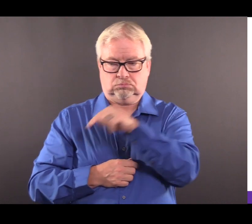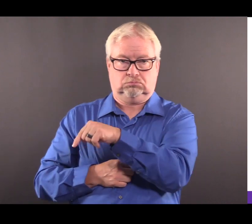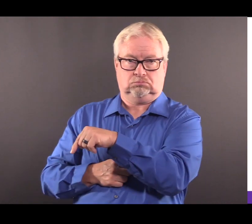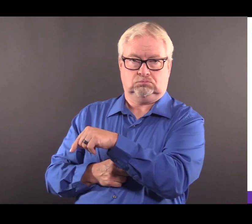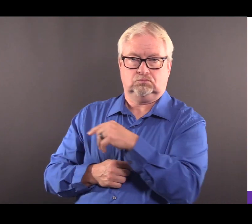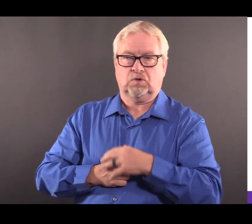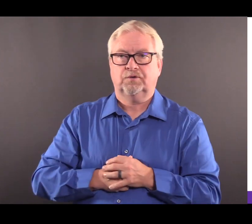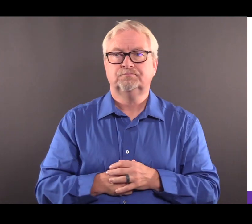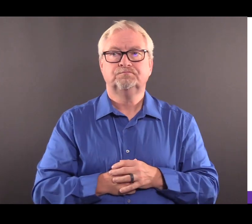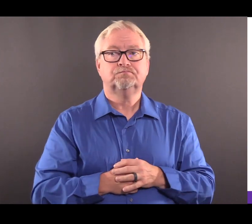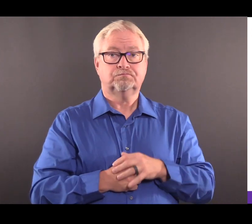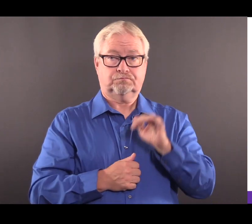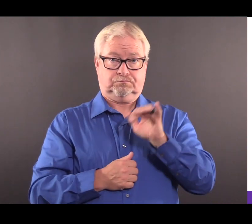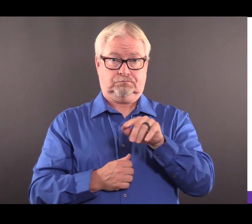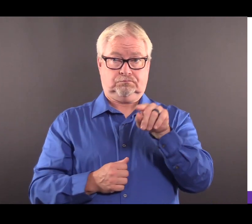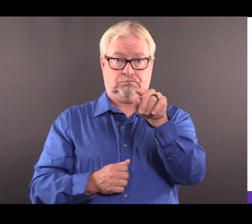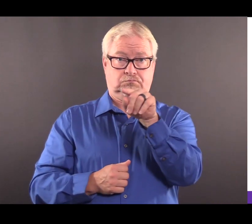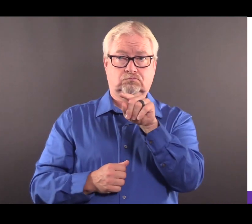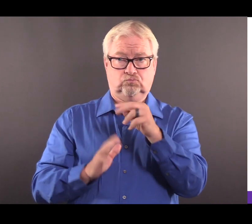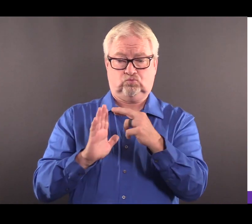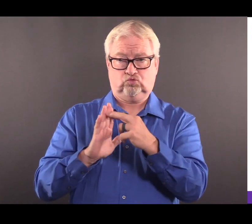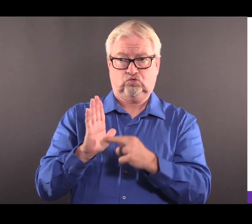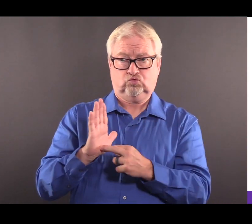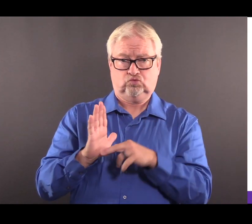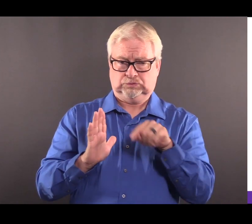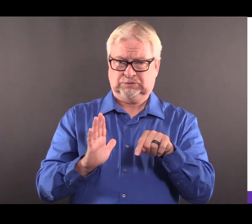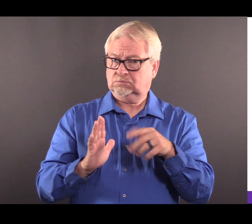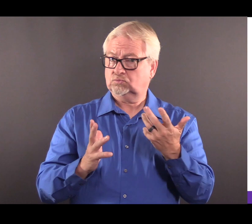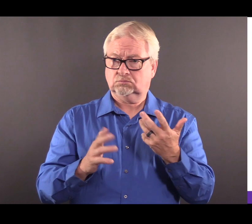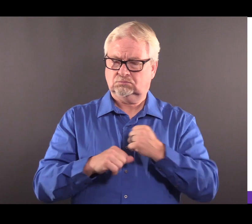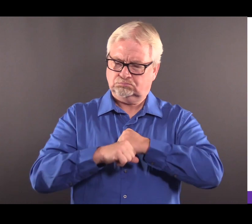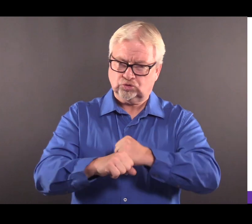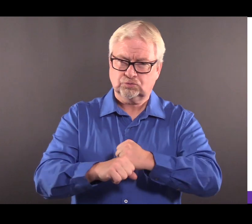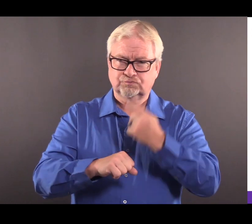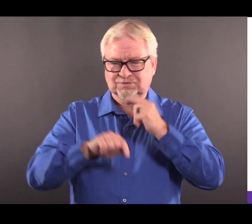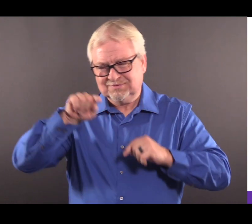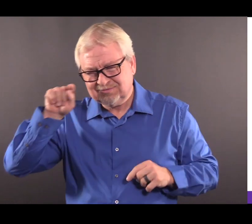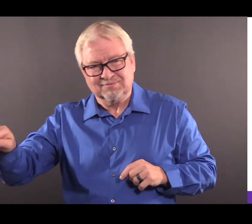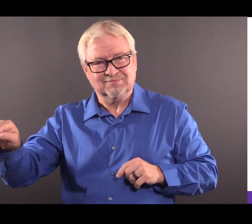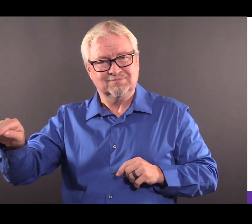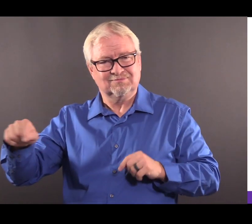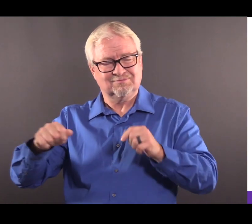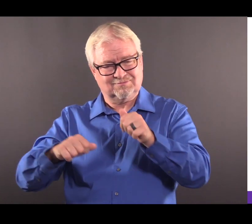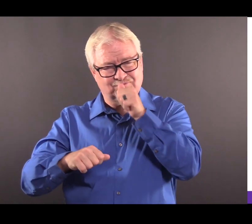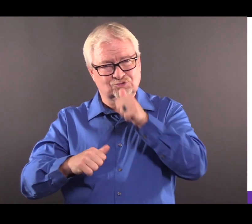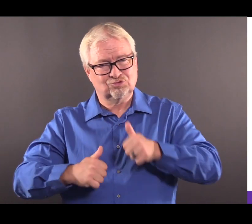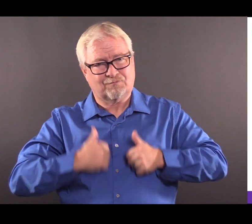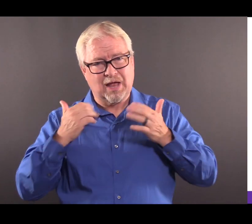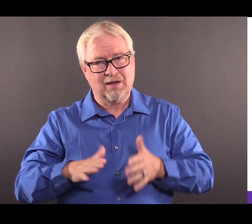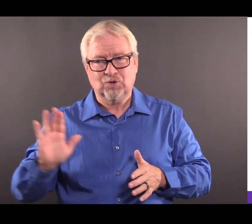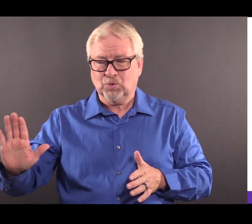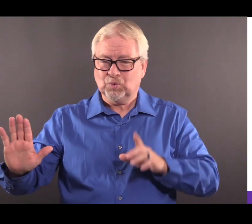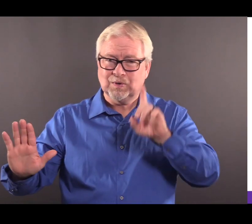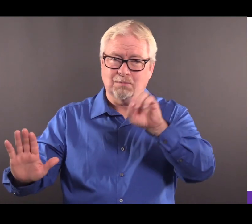as HMIS. These provisions are intended to protect the safety and